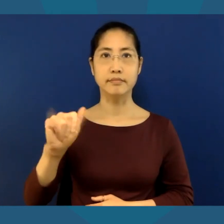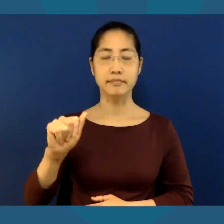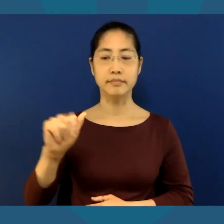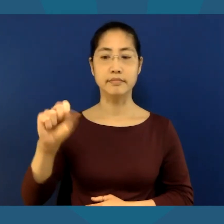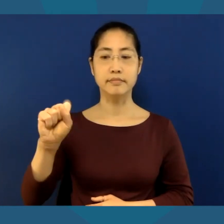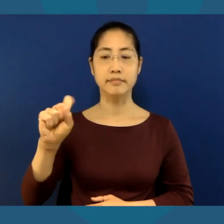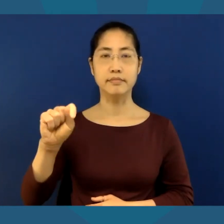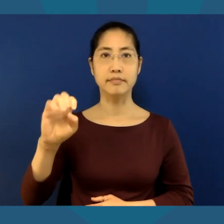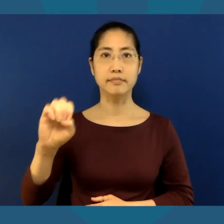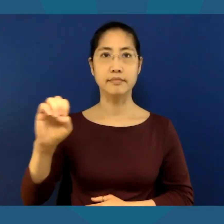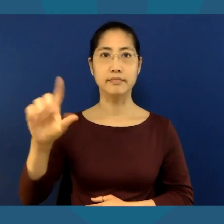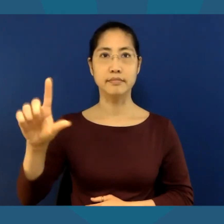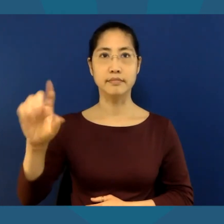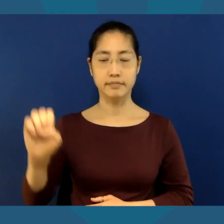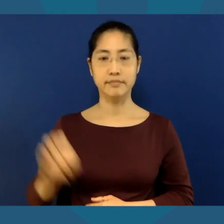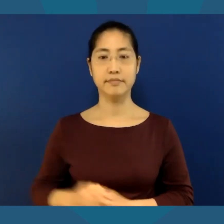Victoria Steele.